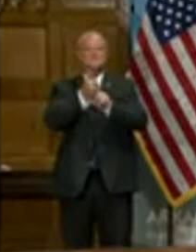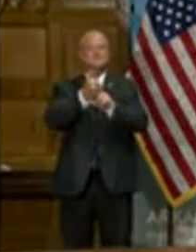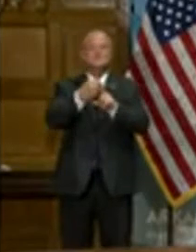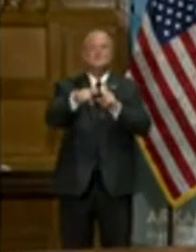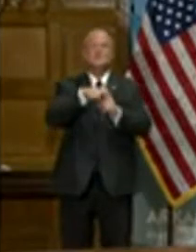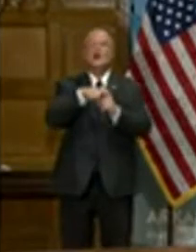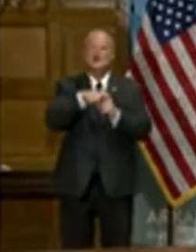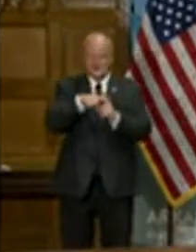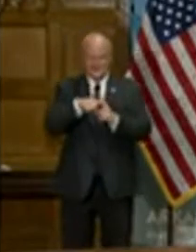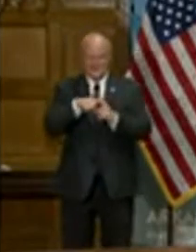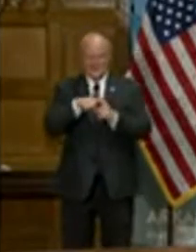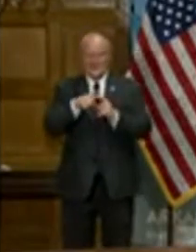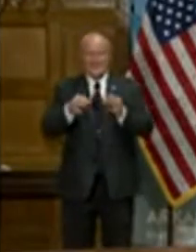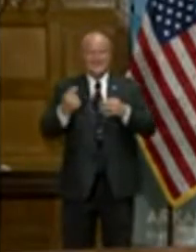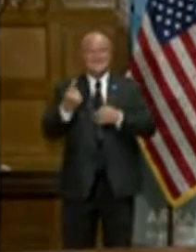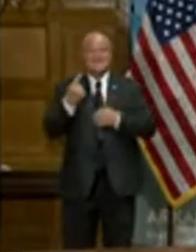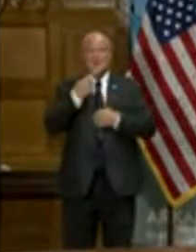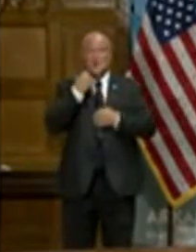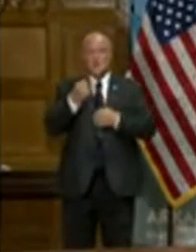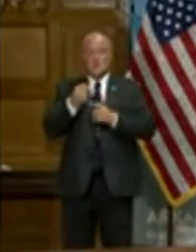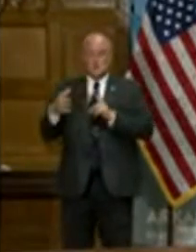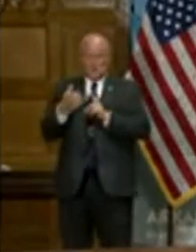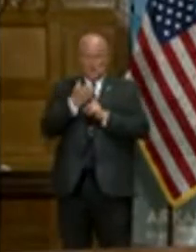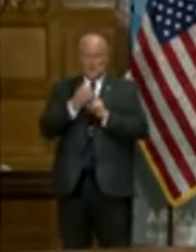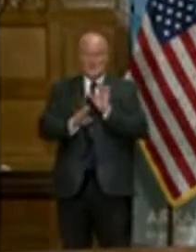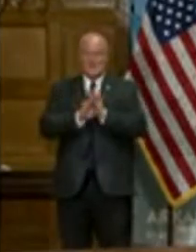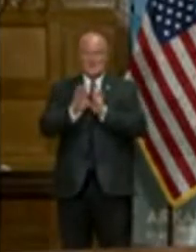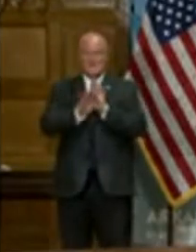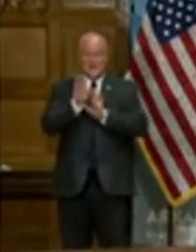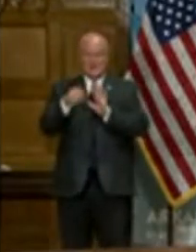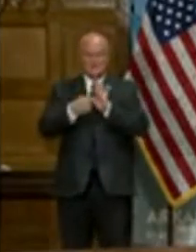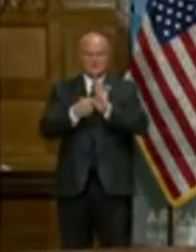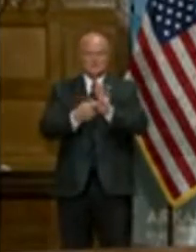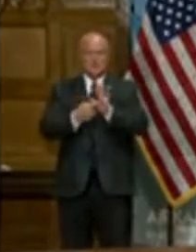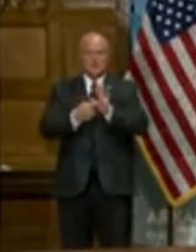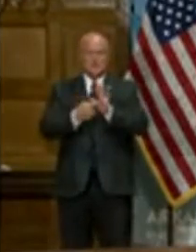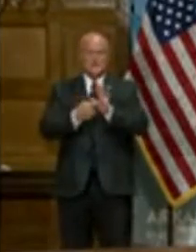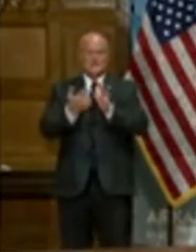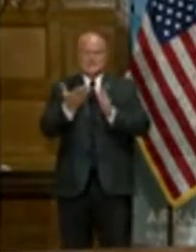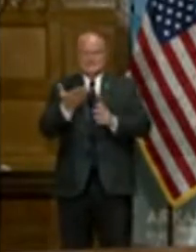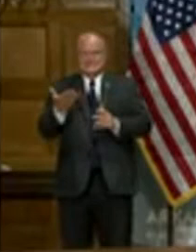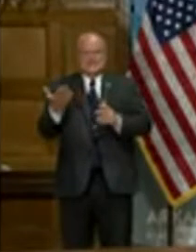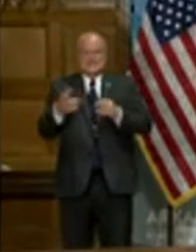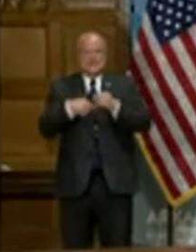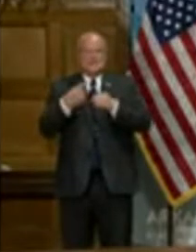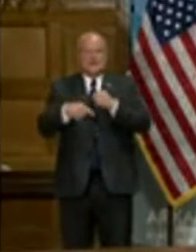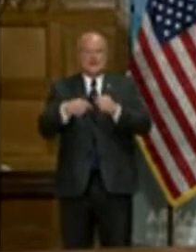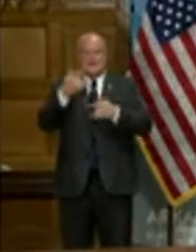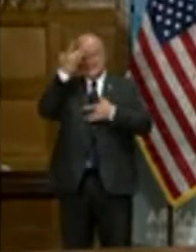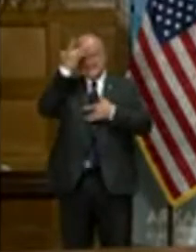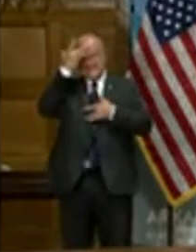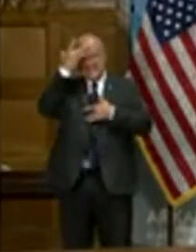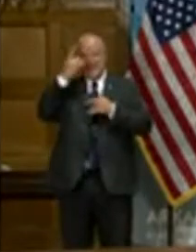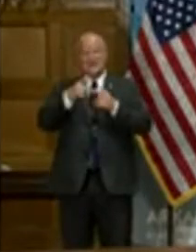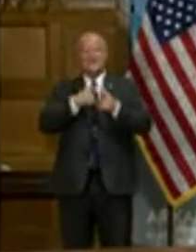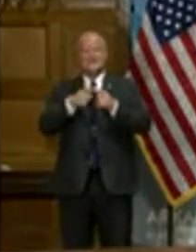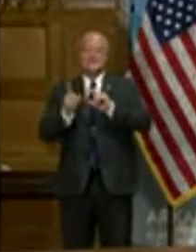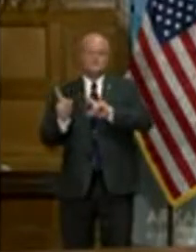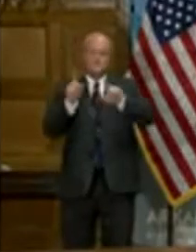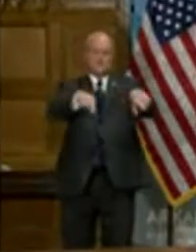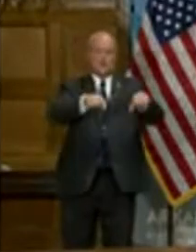turn positive. And certainly, if someone who's in quarantine develops symptoms, then we want them to go get tested, because by that